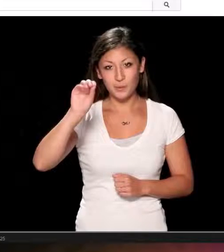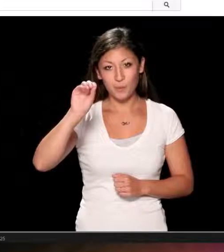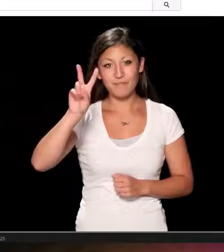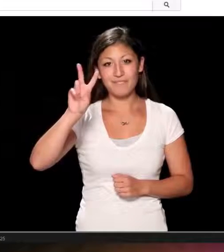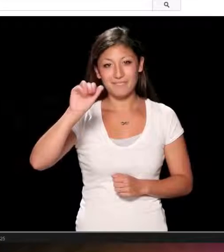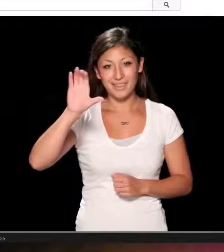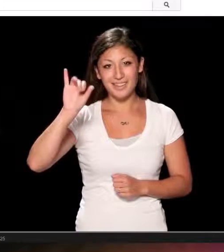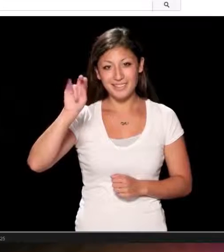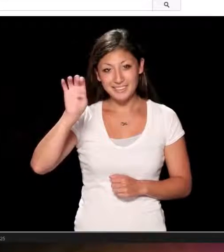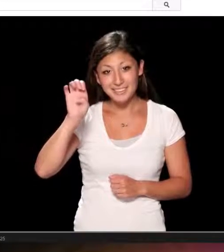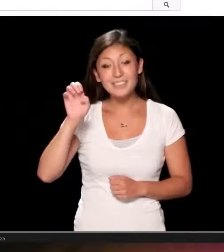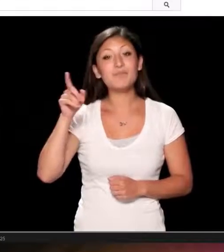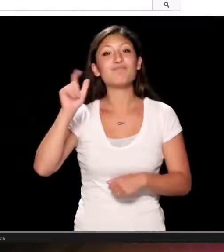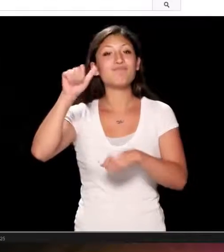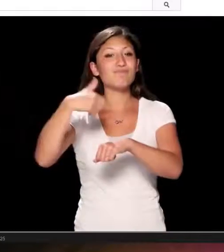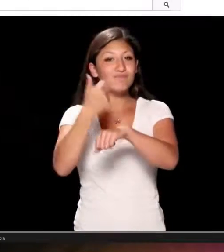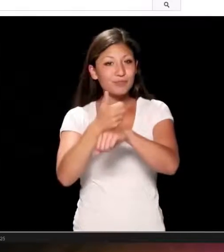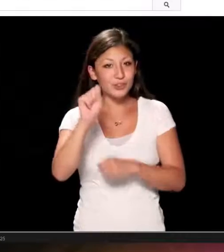Journalist Stalk